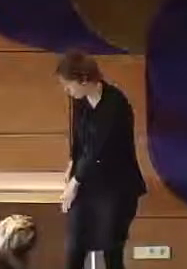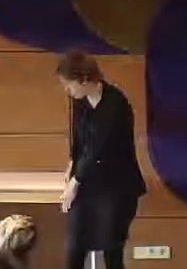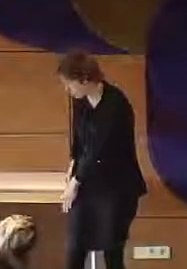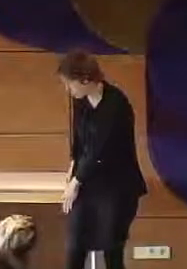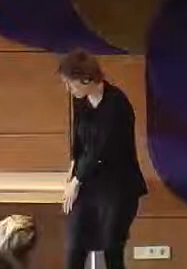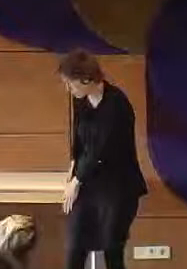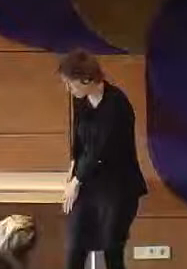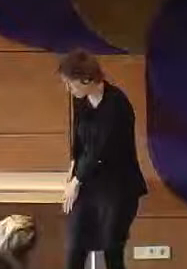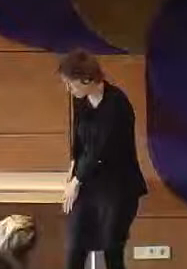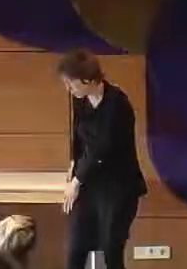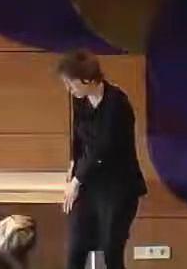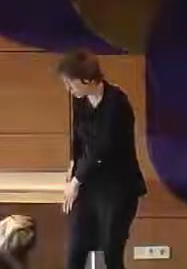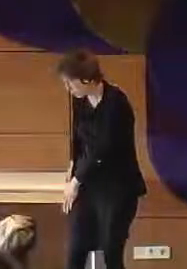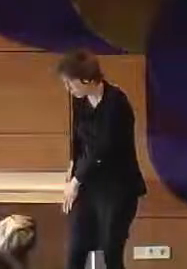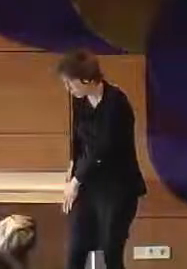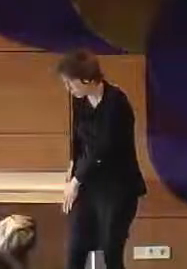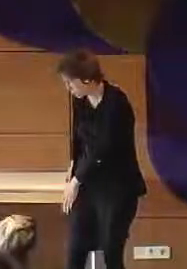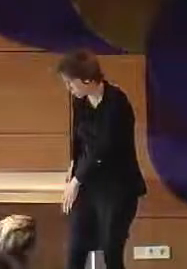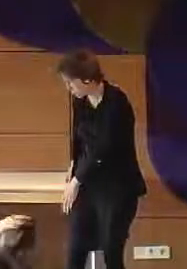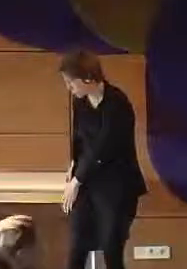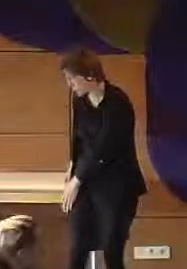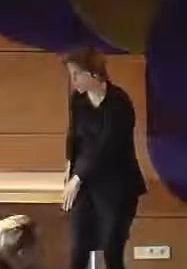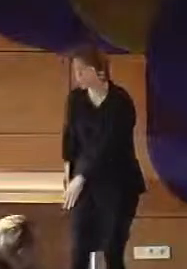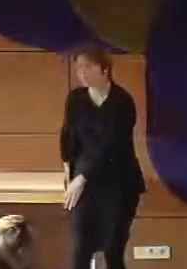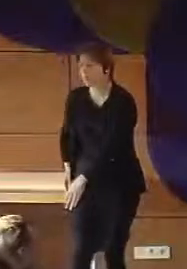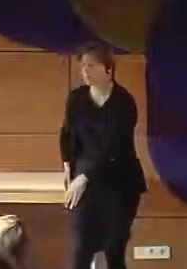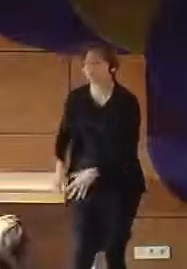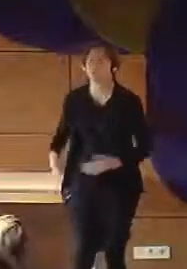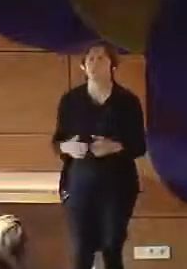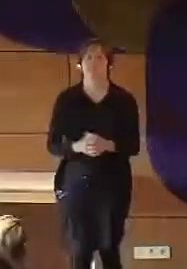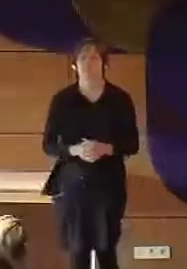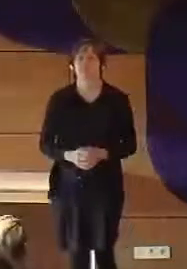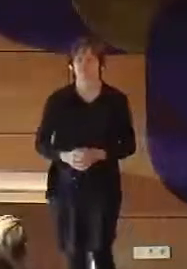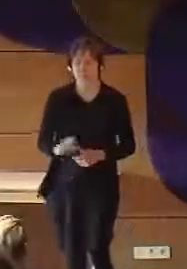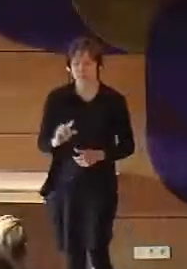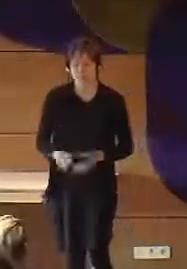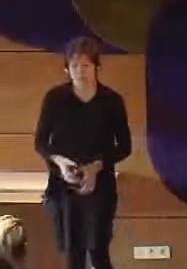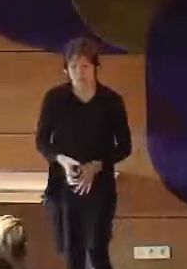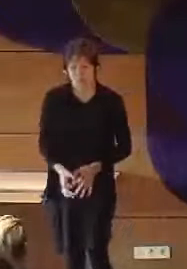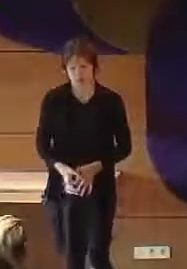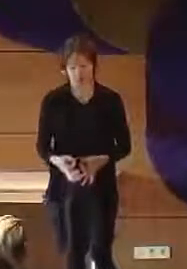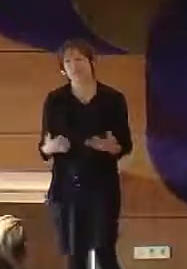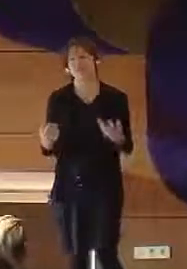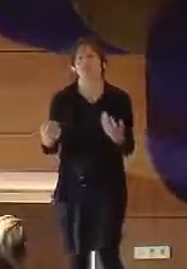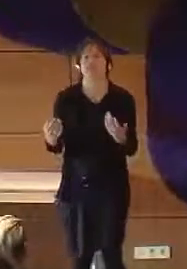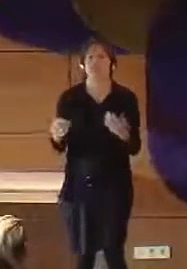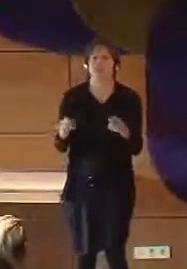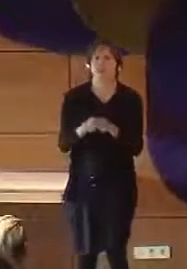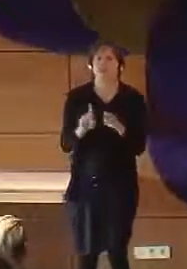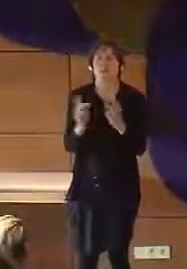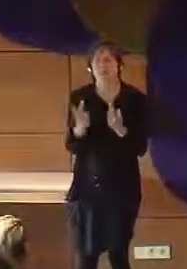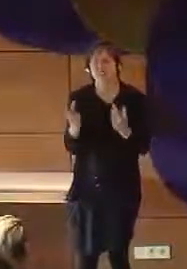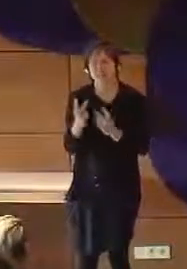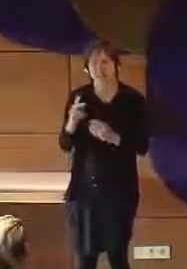me. But in America, they have a rule pinch an inch. Okay, 2.5 centimeters, 2 to 2.5 centimeters. If